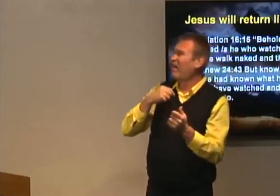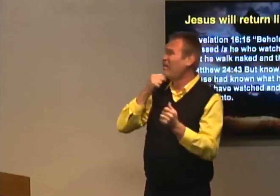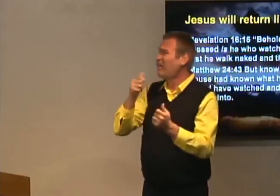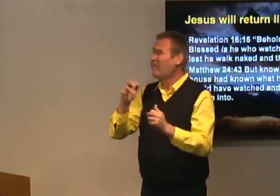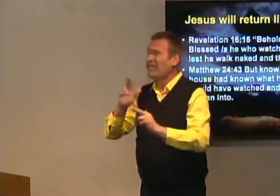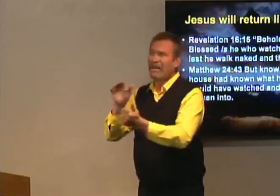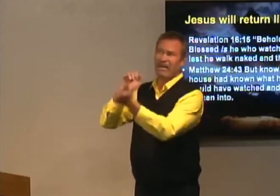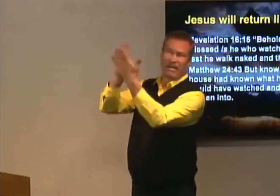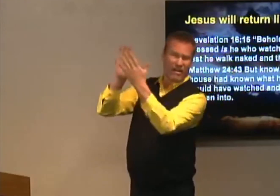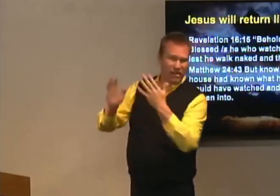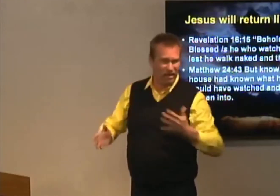ready.